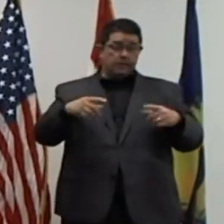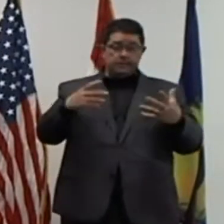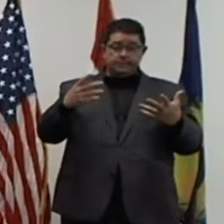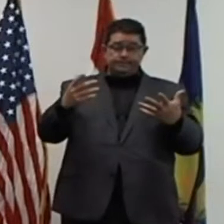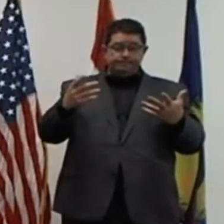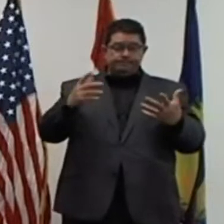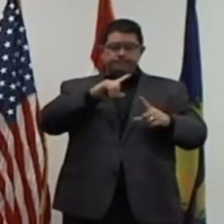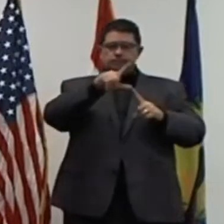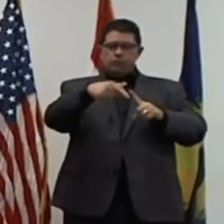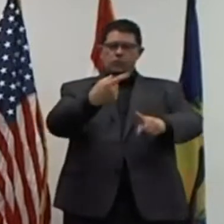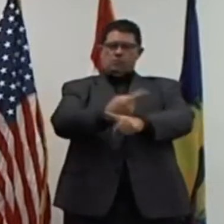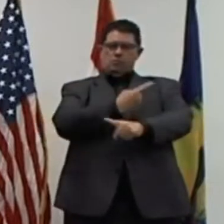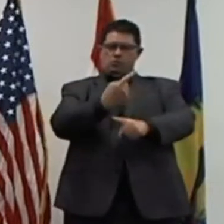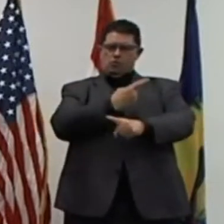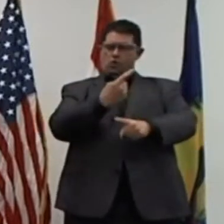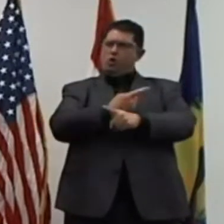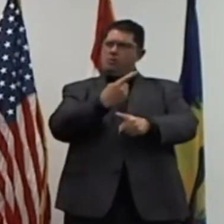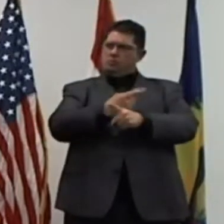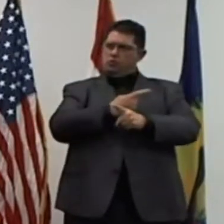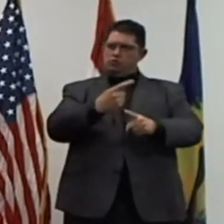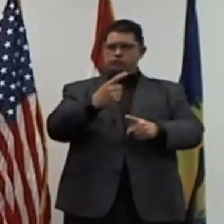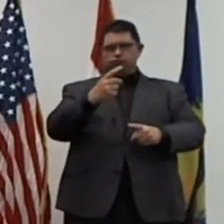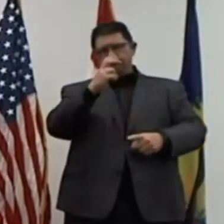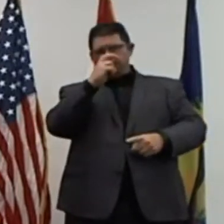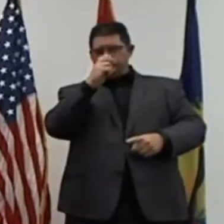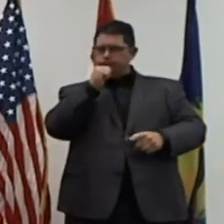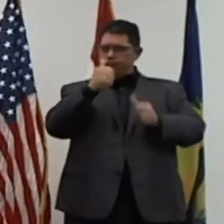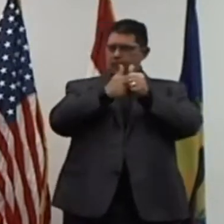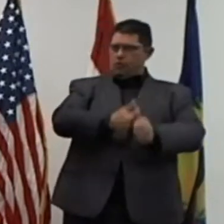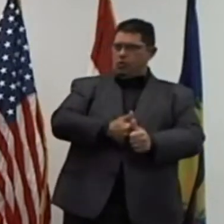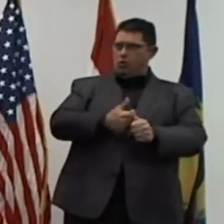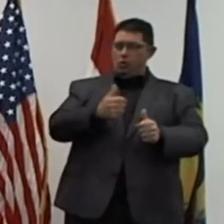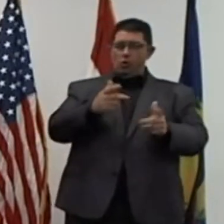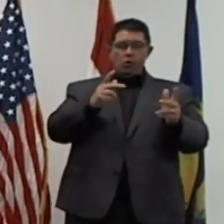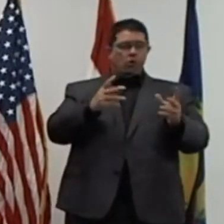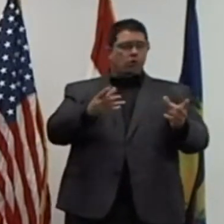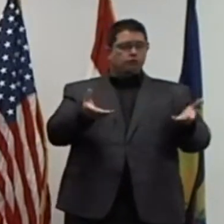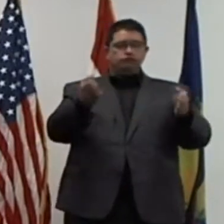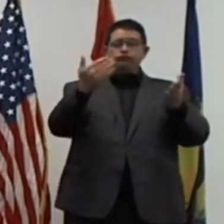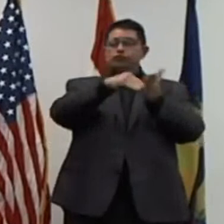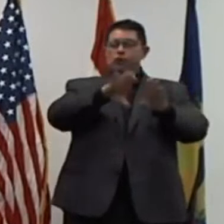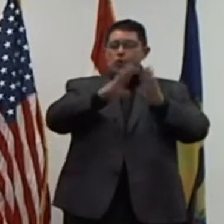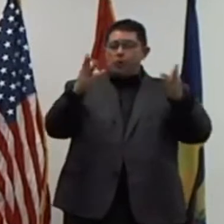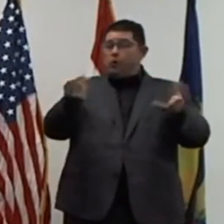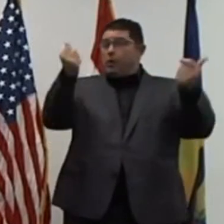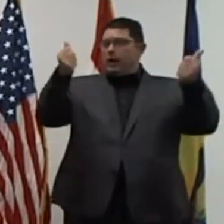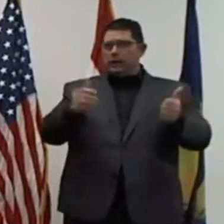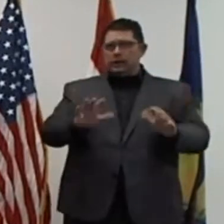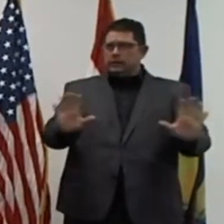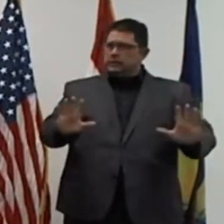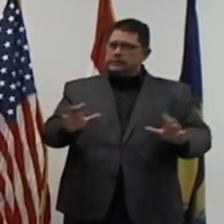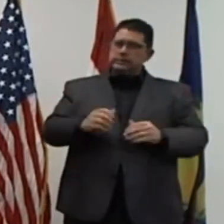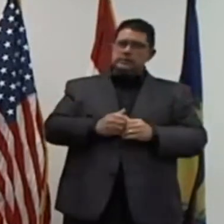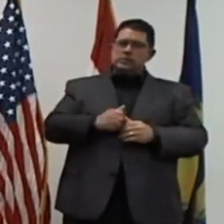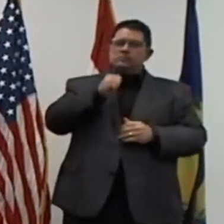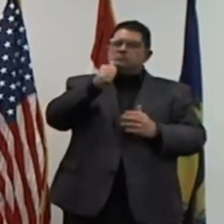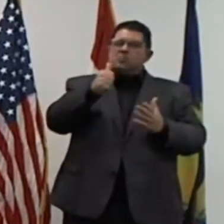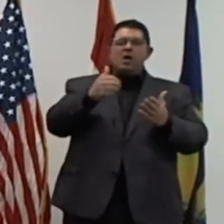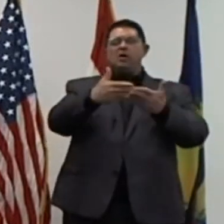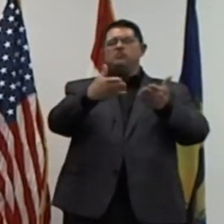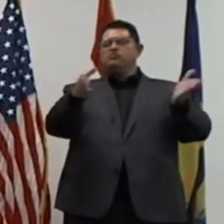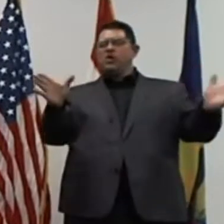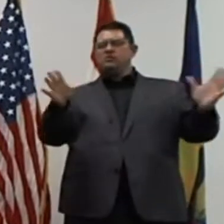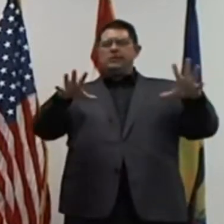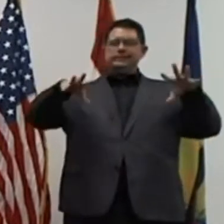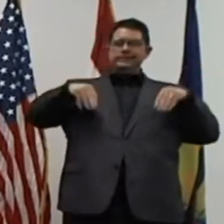the proper practices aren't followed, when people reopen too quickly, or when there's not widespread use of masks or